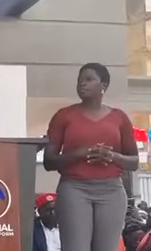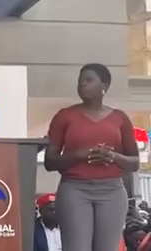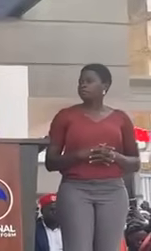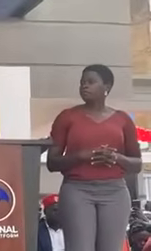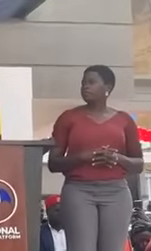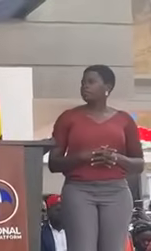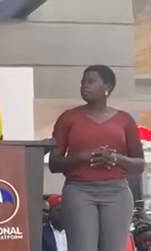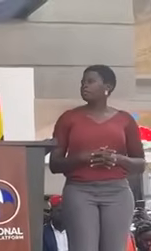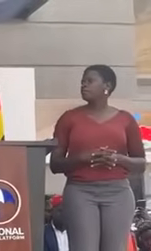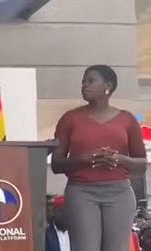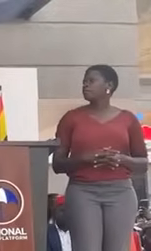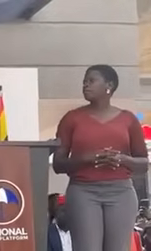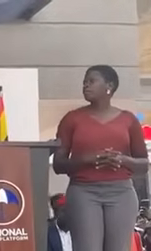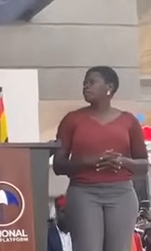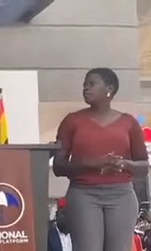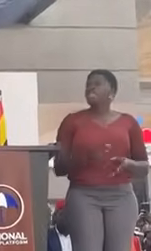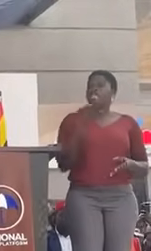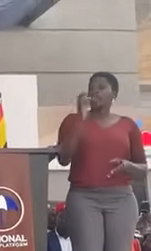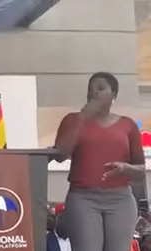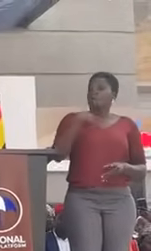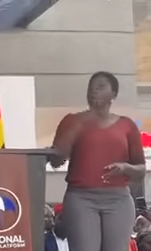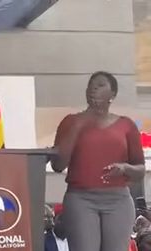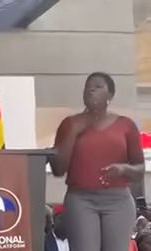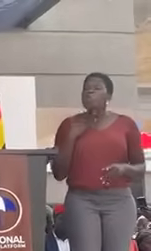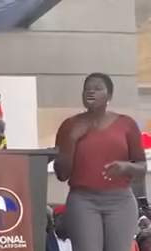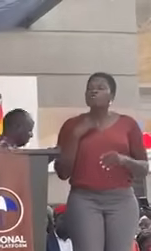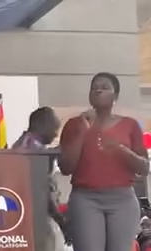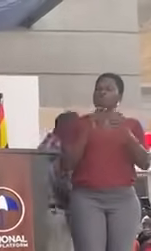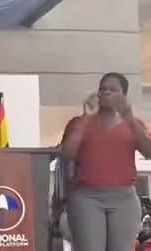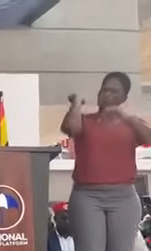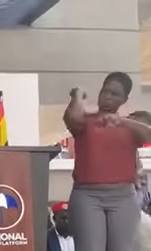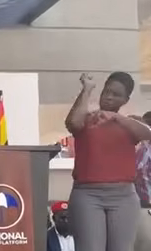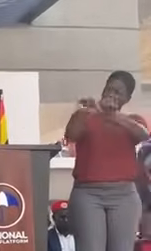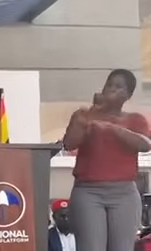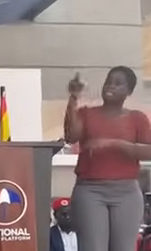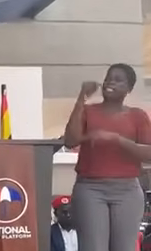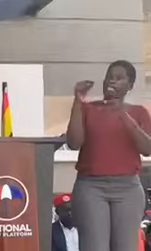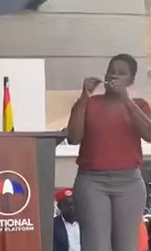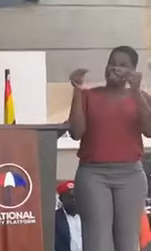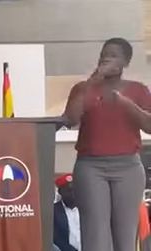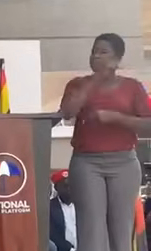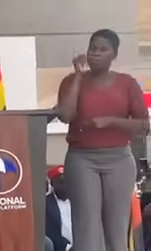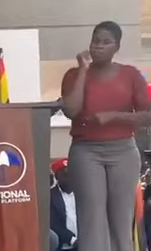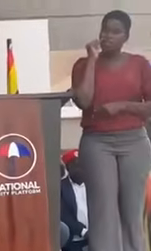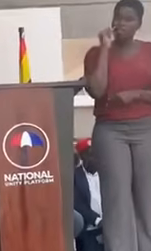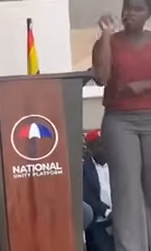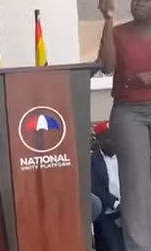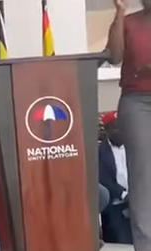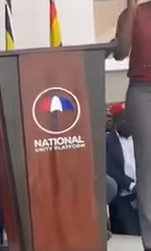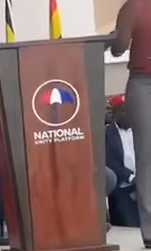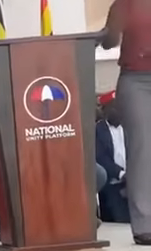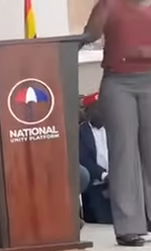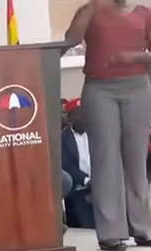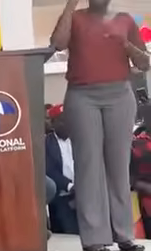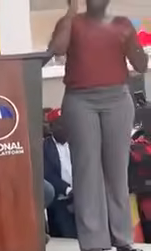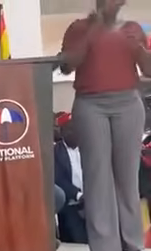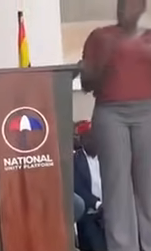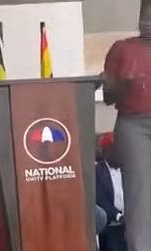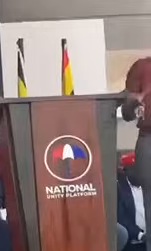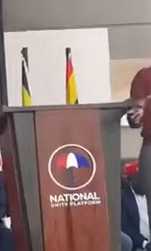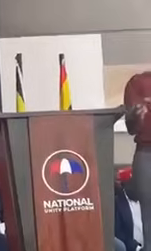bwe tubanga tuli bakuwangula omulabe n'olwekyo tulina